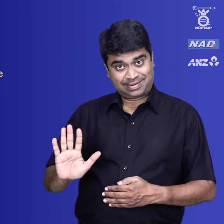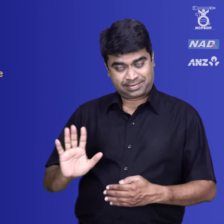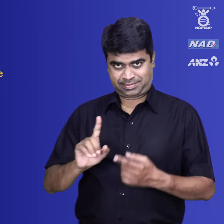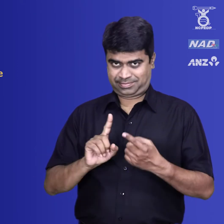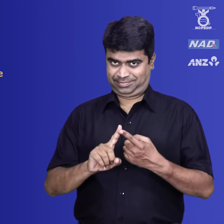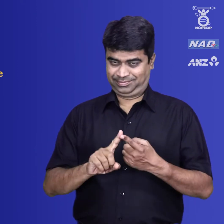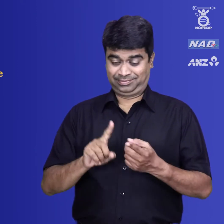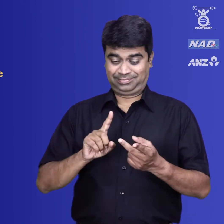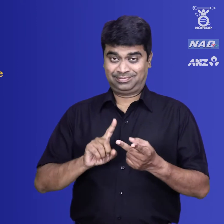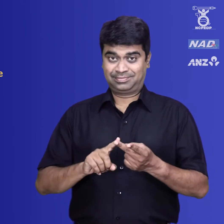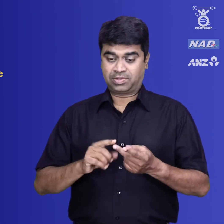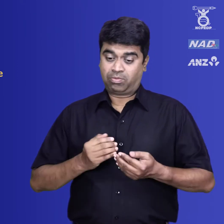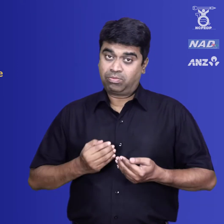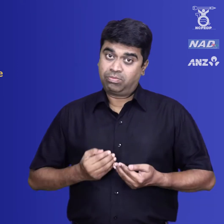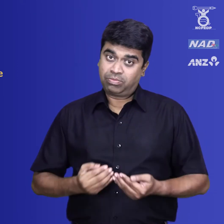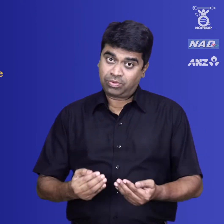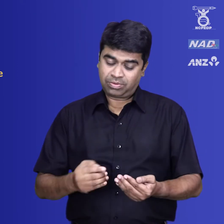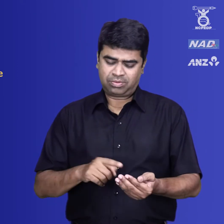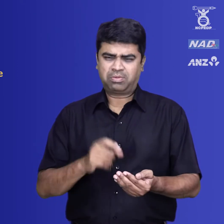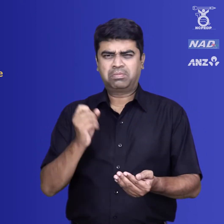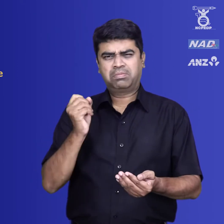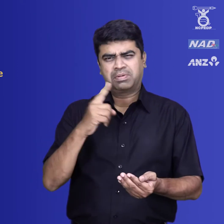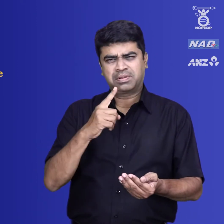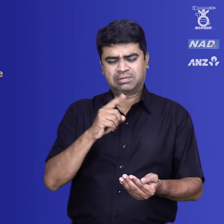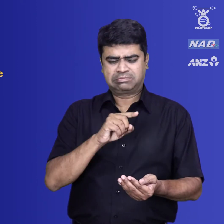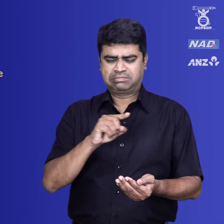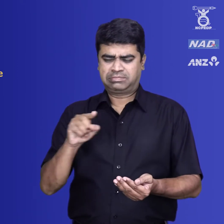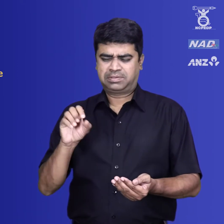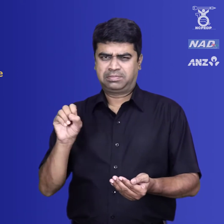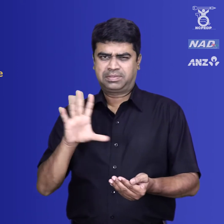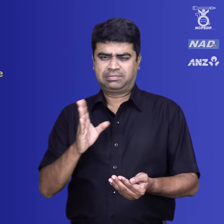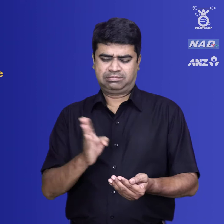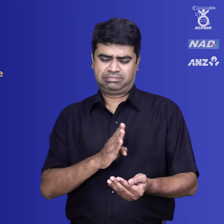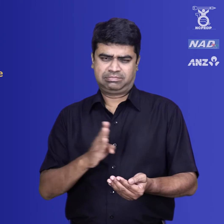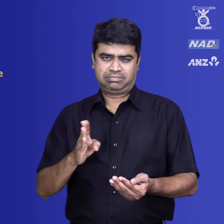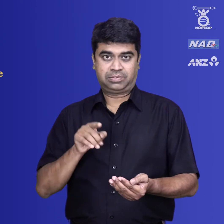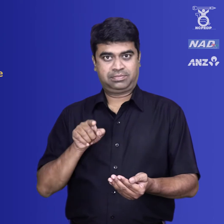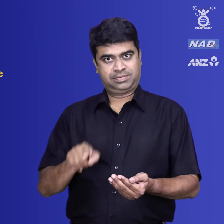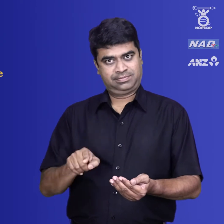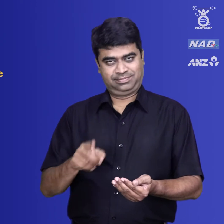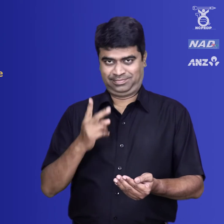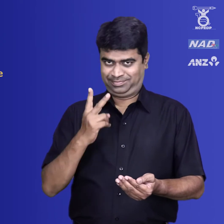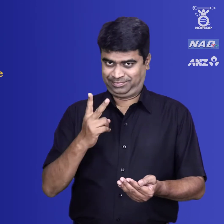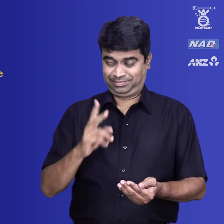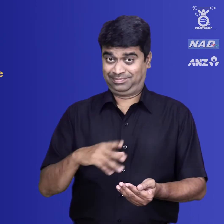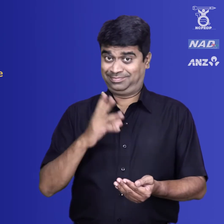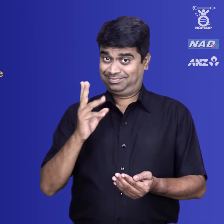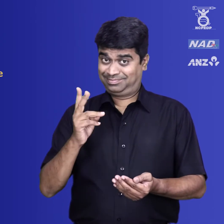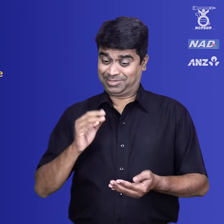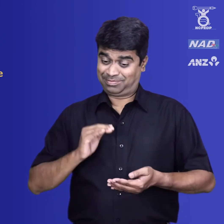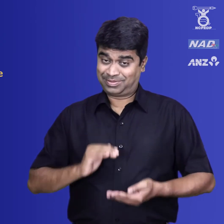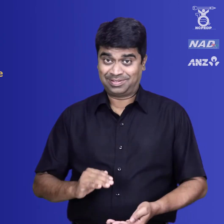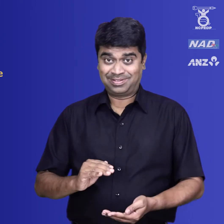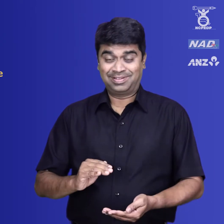Take measures for prenatal, perinatal and postnatal care of mother and